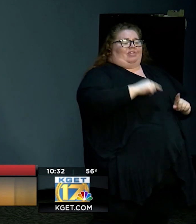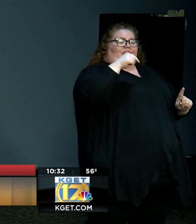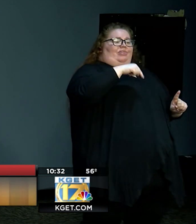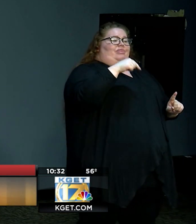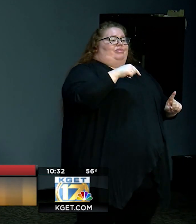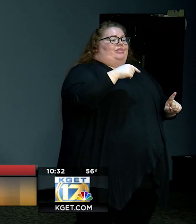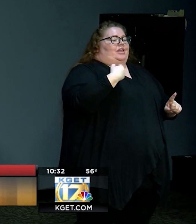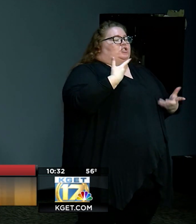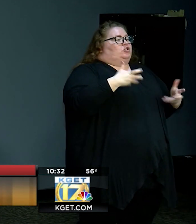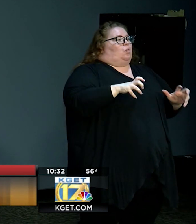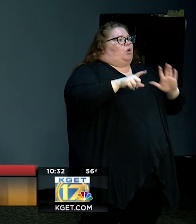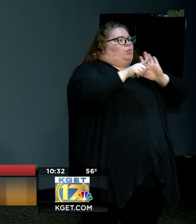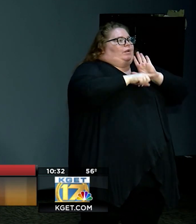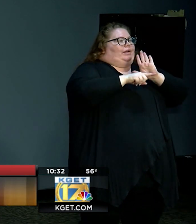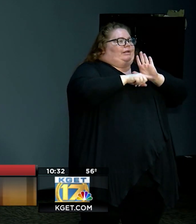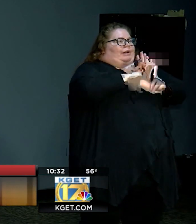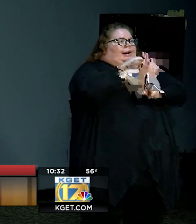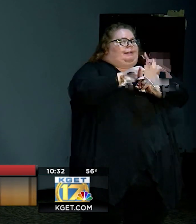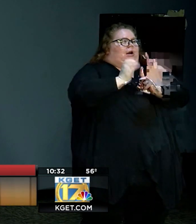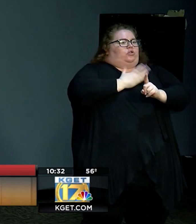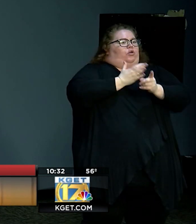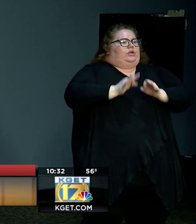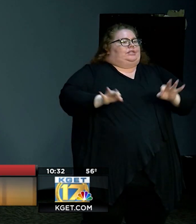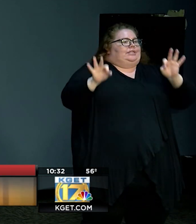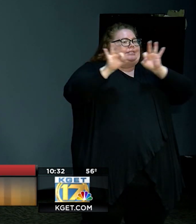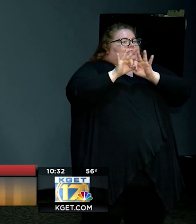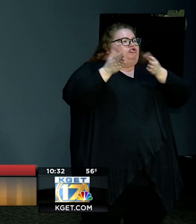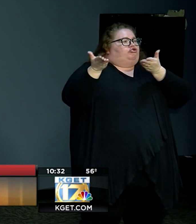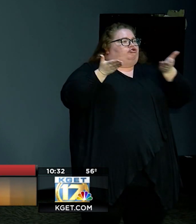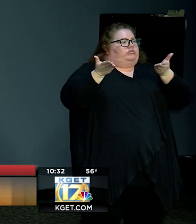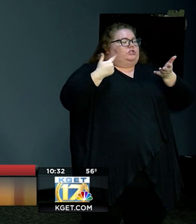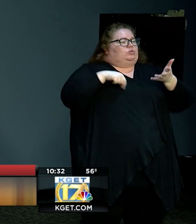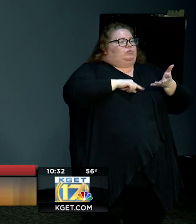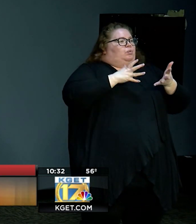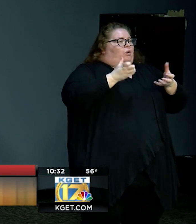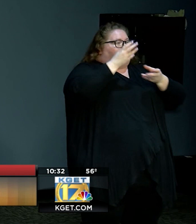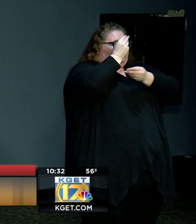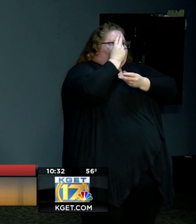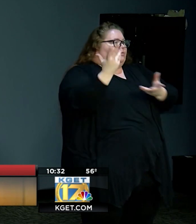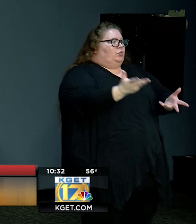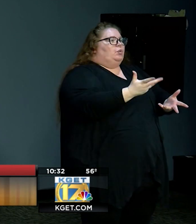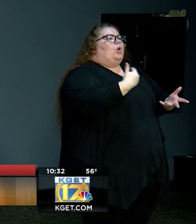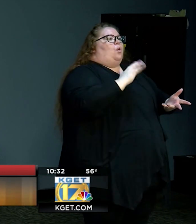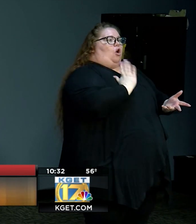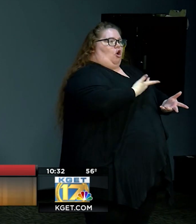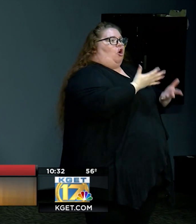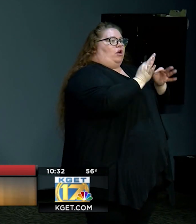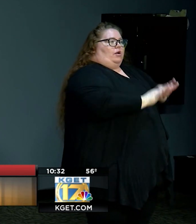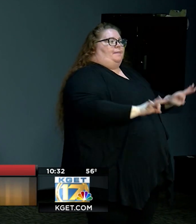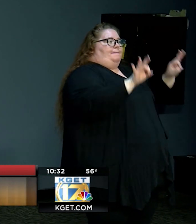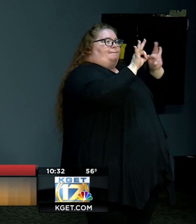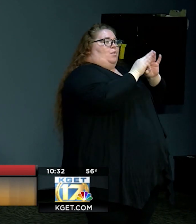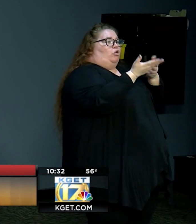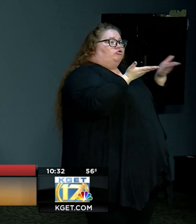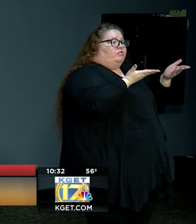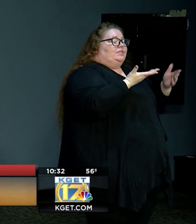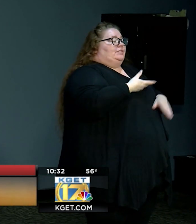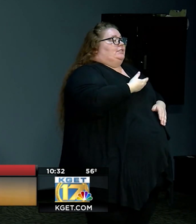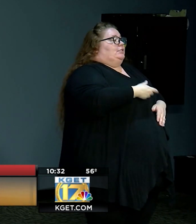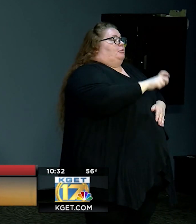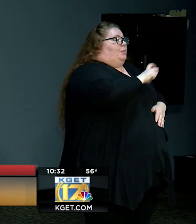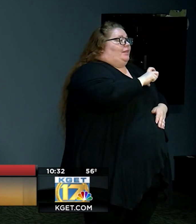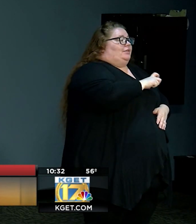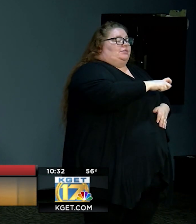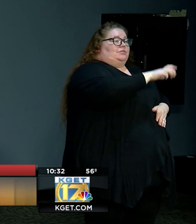most essential of services, and that's a key message we want to continue to deliver to the community, that our police and fire